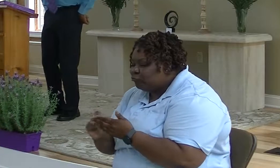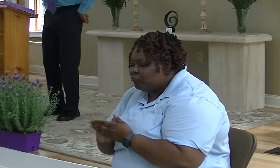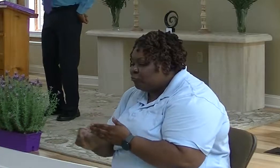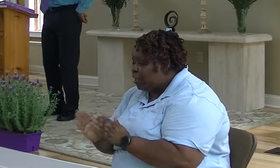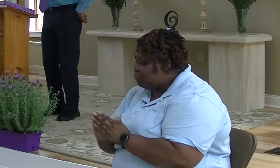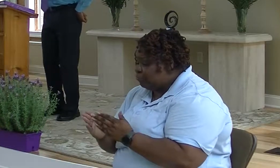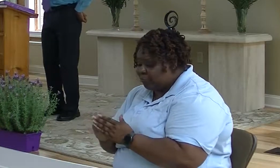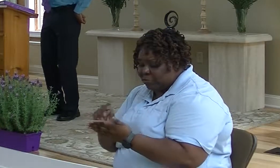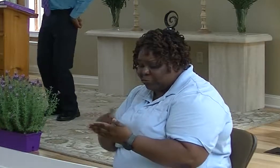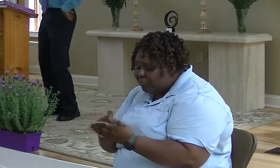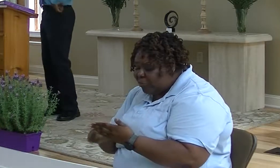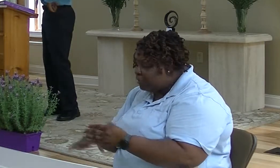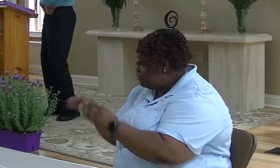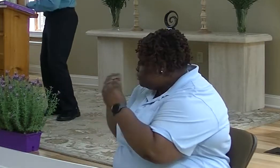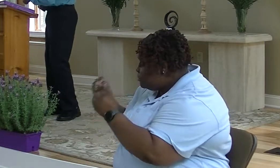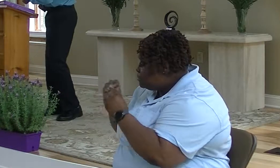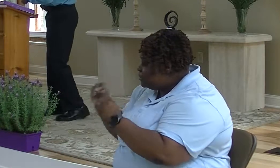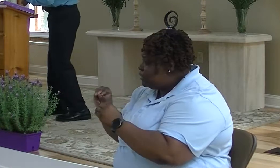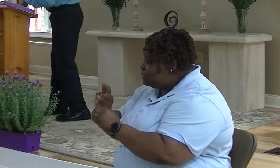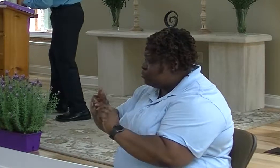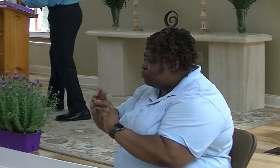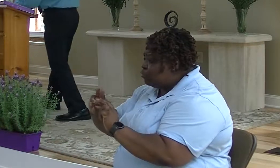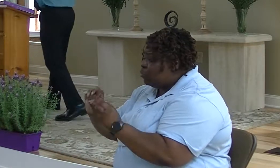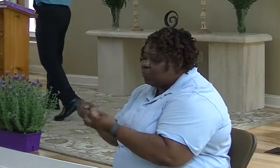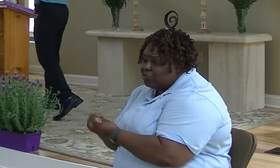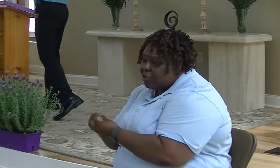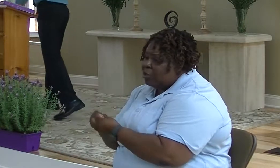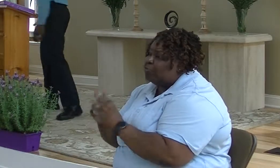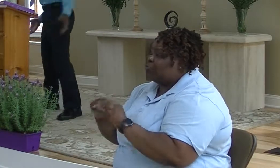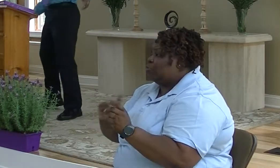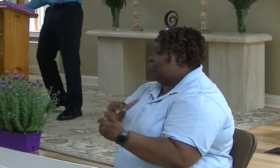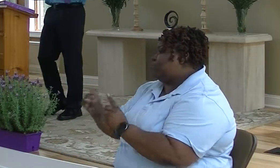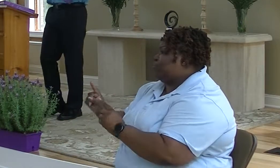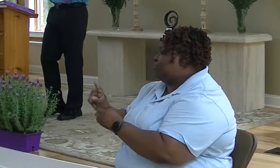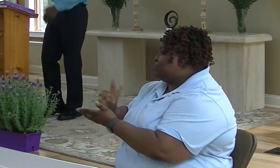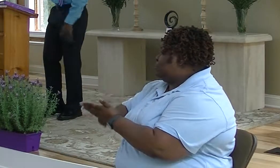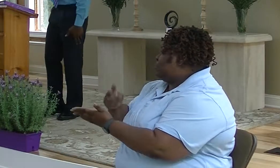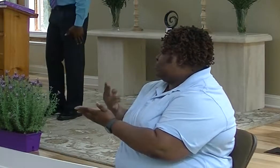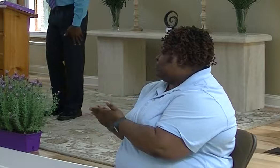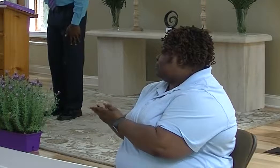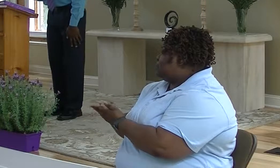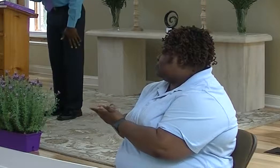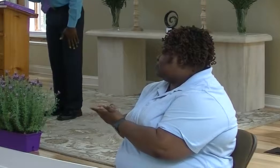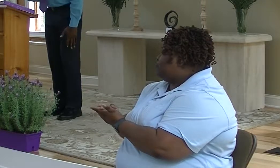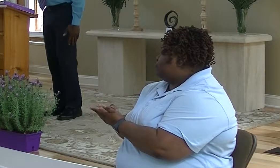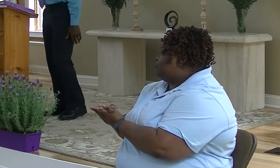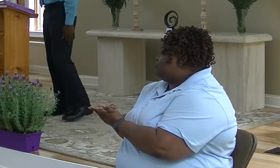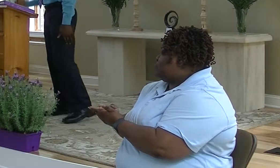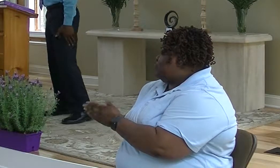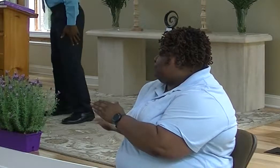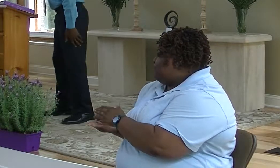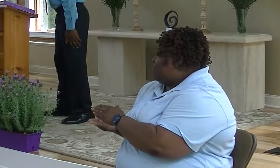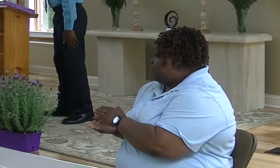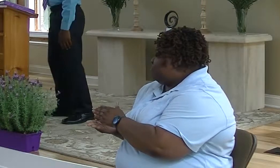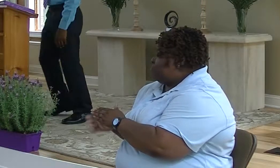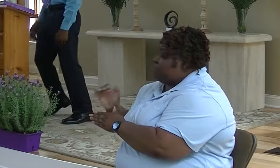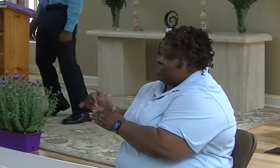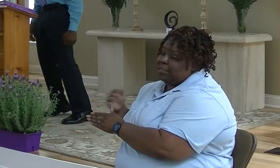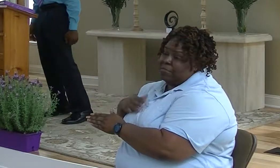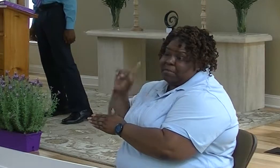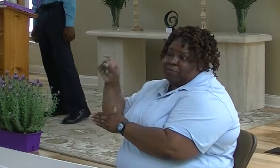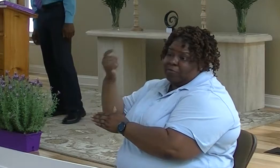don't need to teach a workshop. I'm going to make brownies. Like, that might be where your mind first goes. Like,